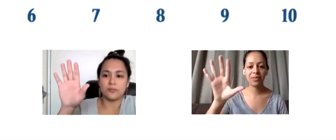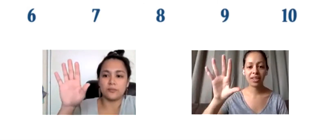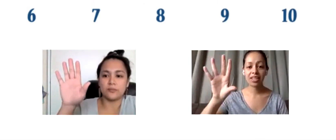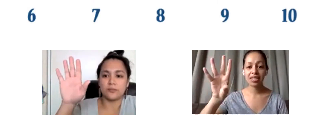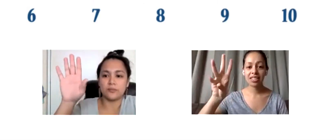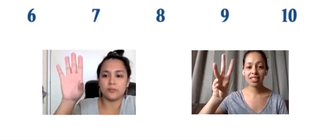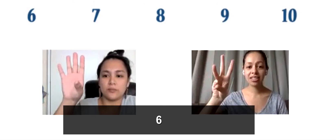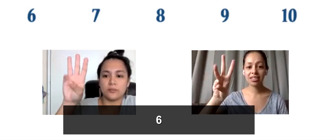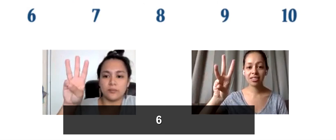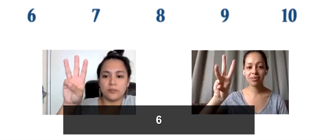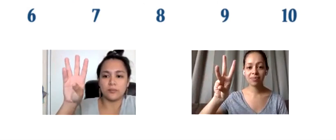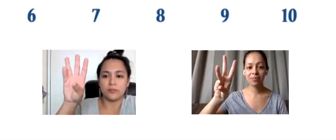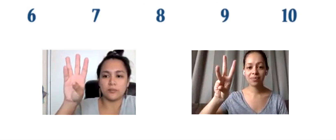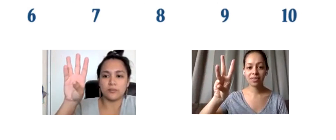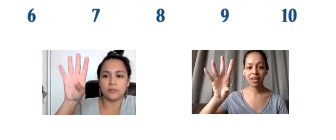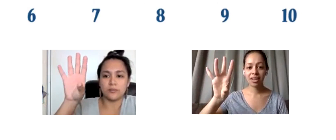Okay. 6,